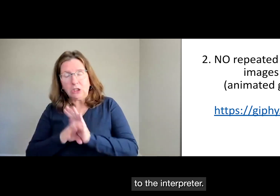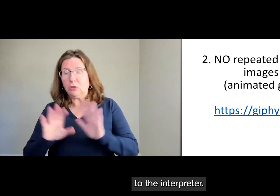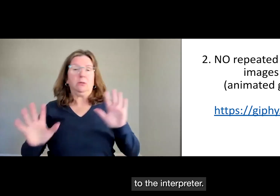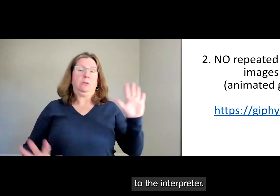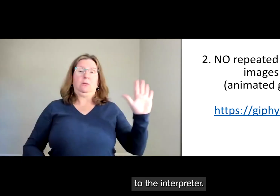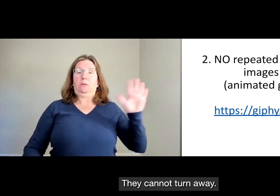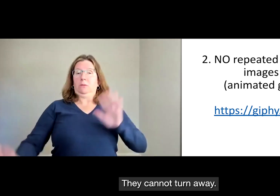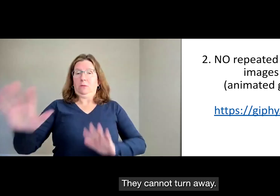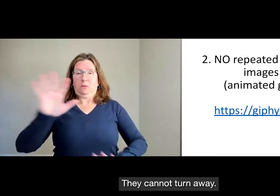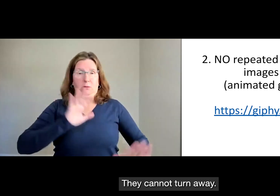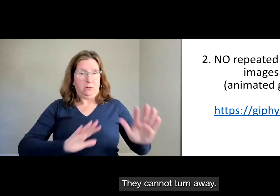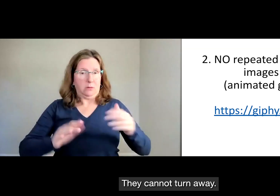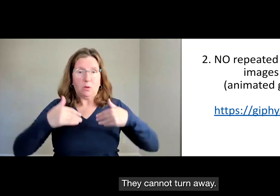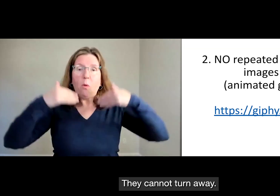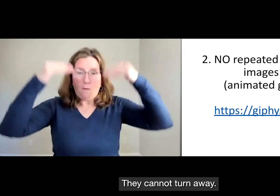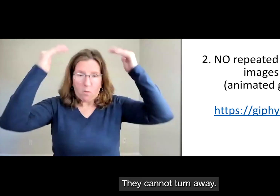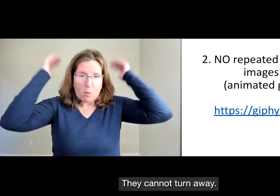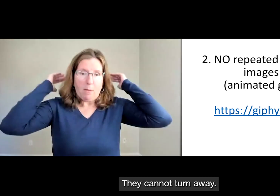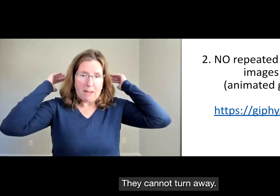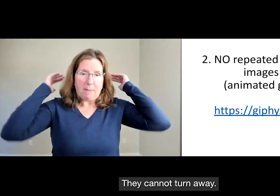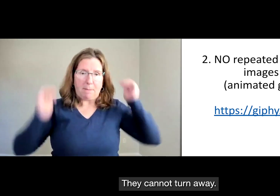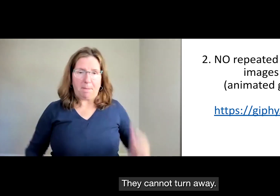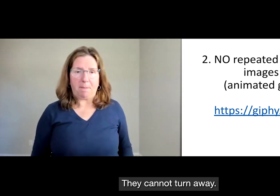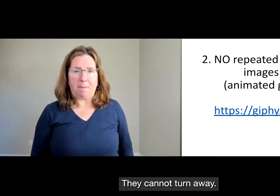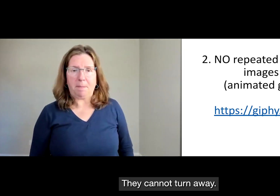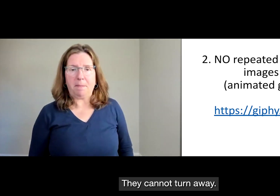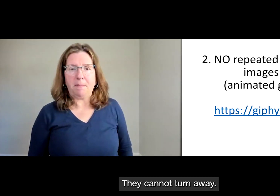the interpreter. They cannot turn away.